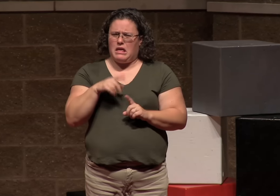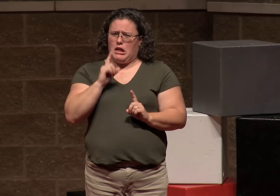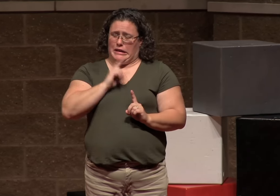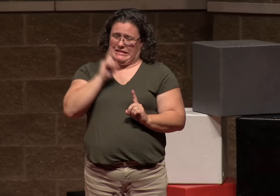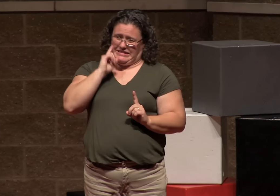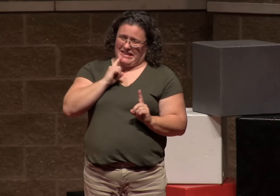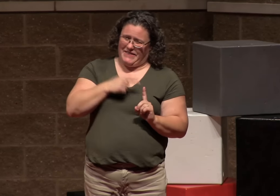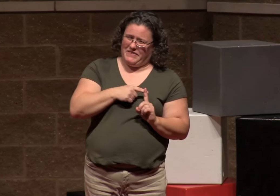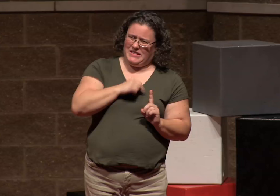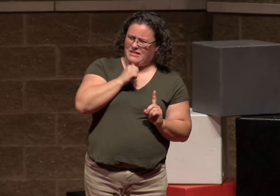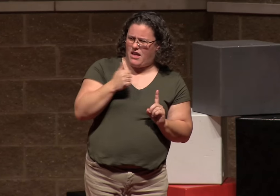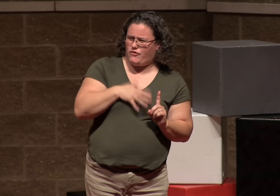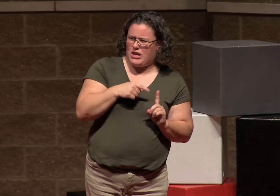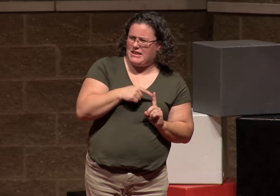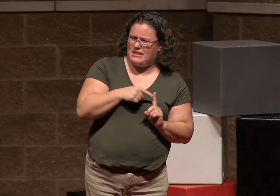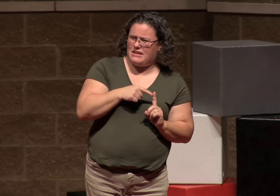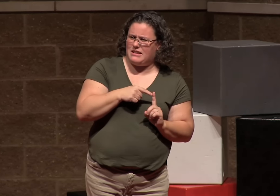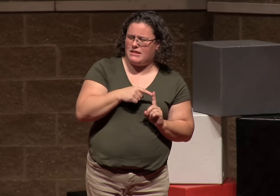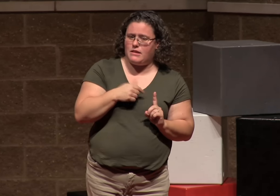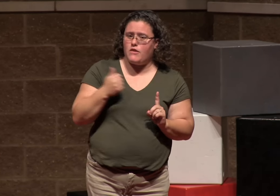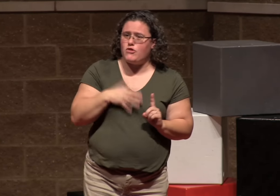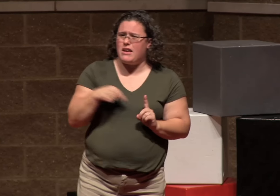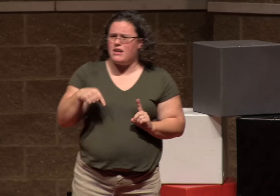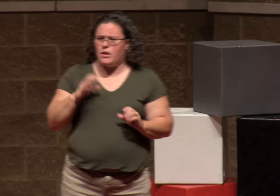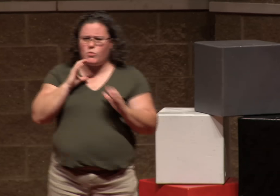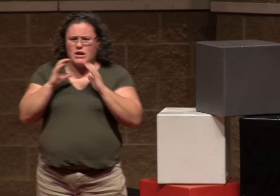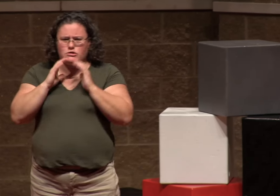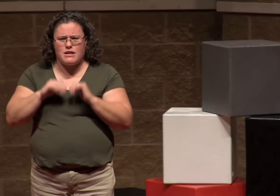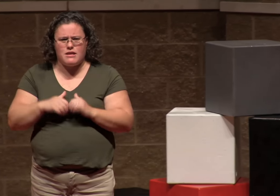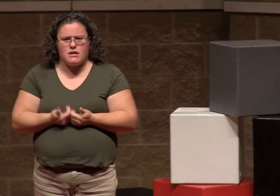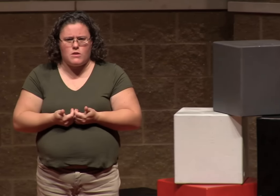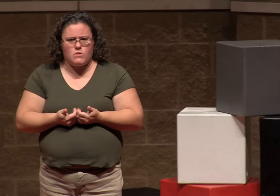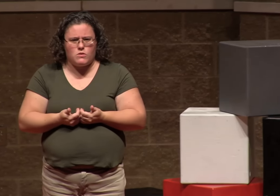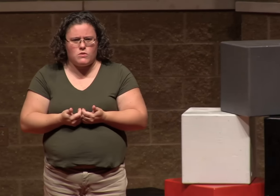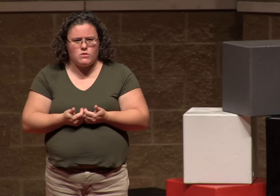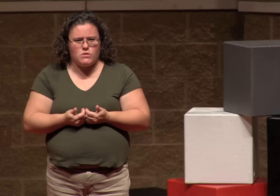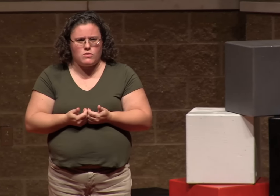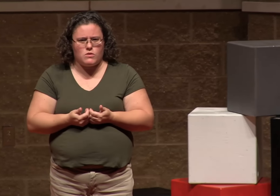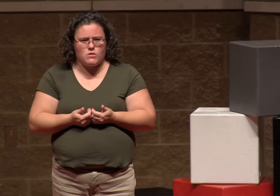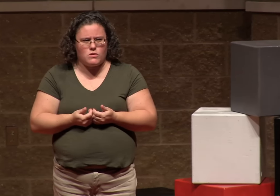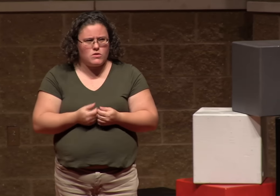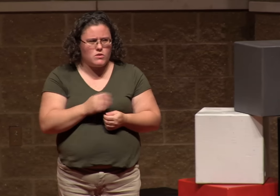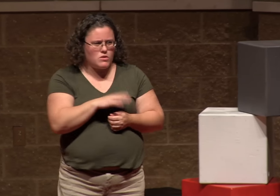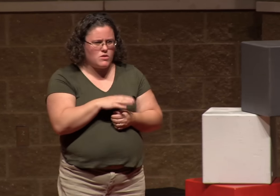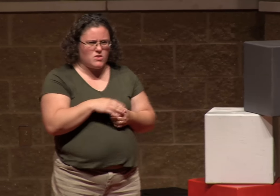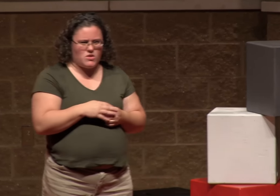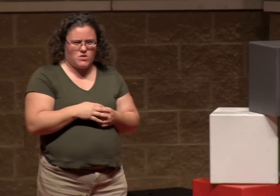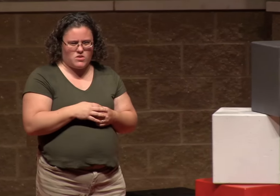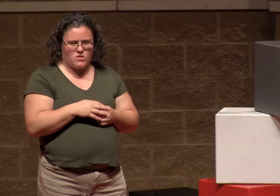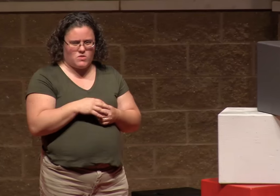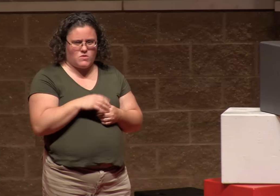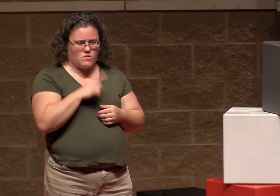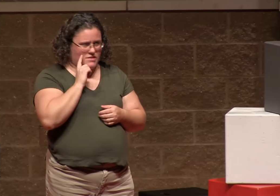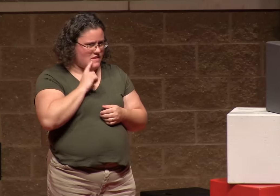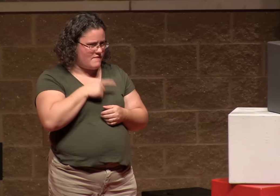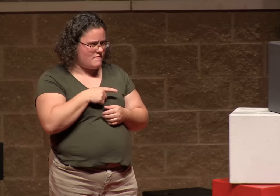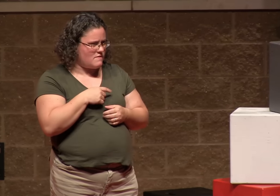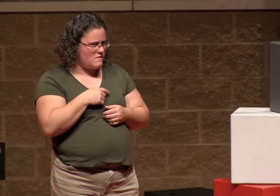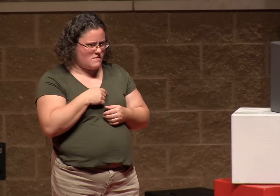So when you find out somebody is deaf, that word deaf, you're not